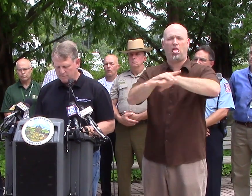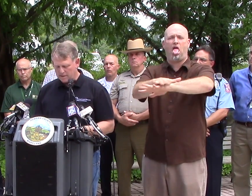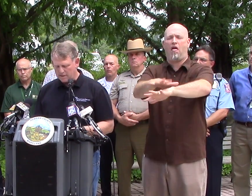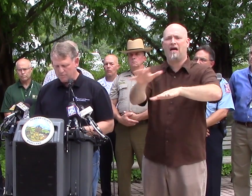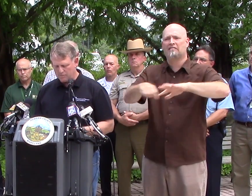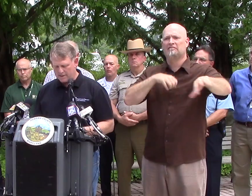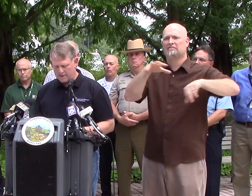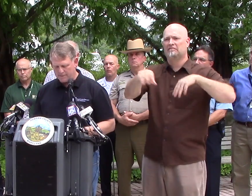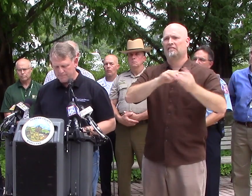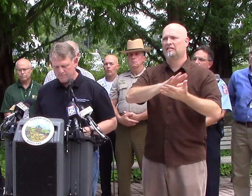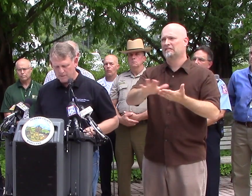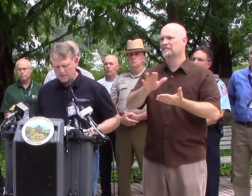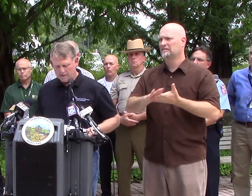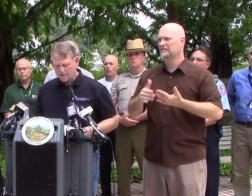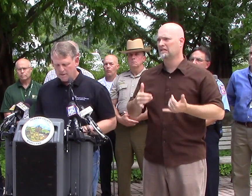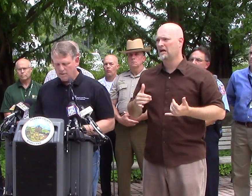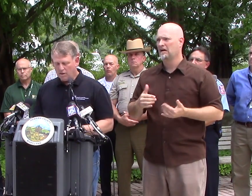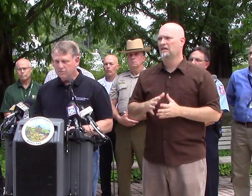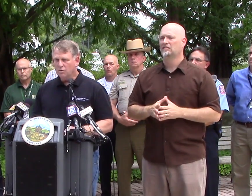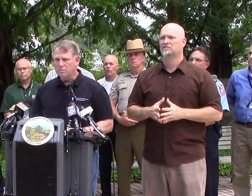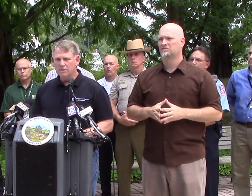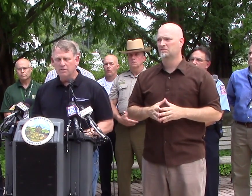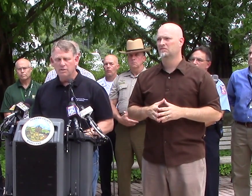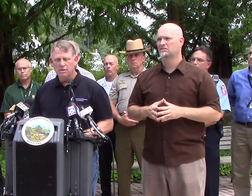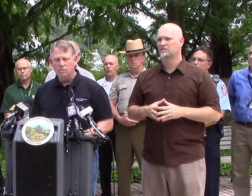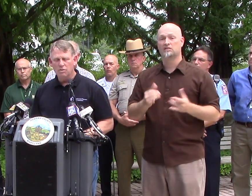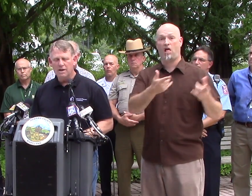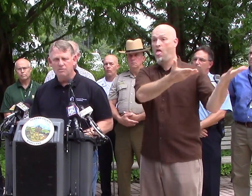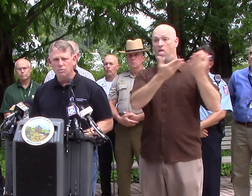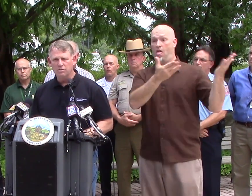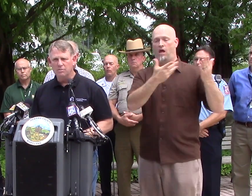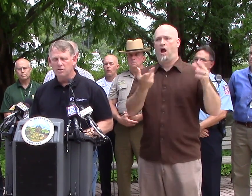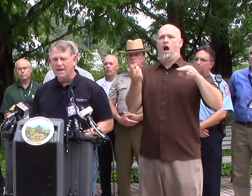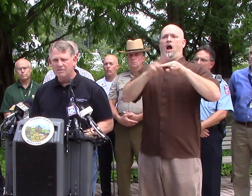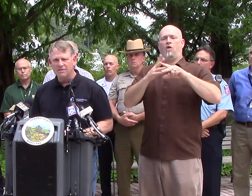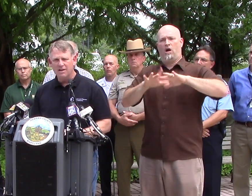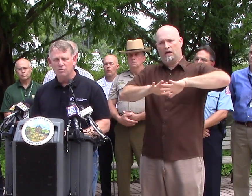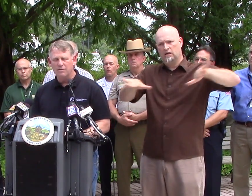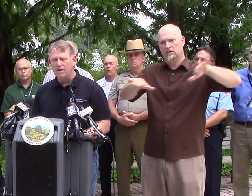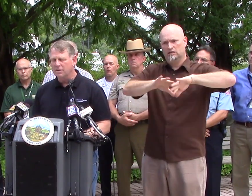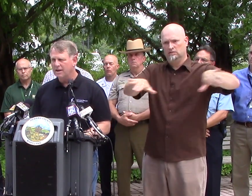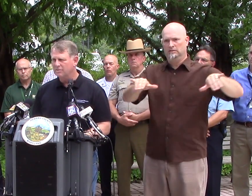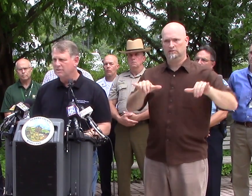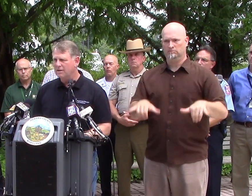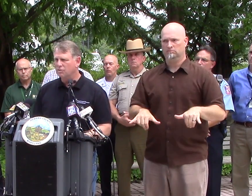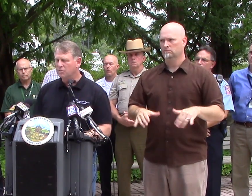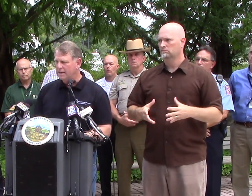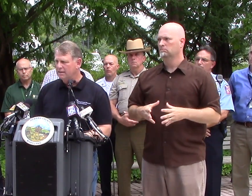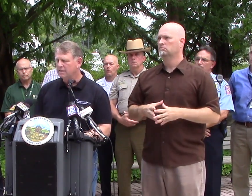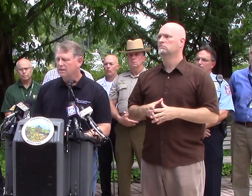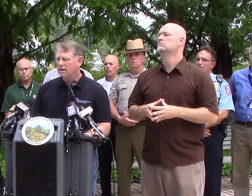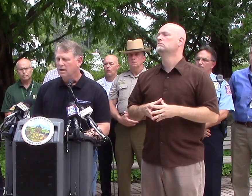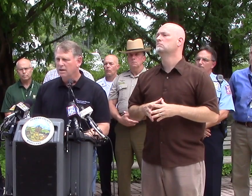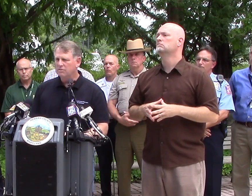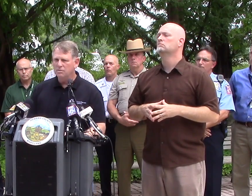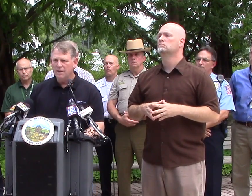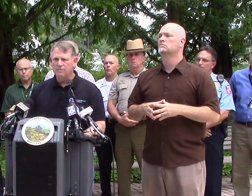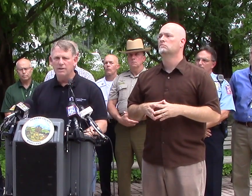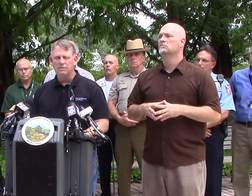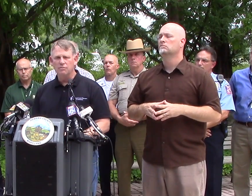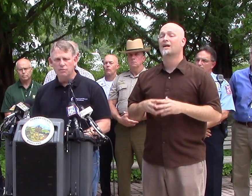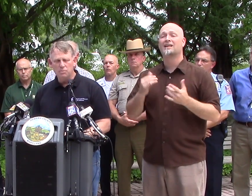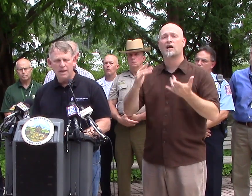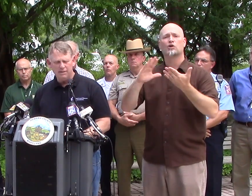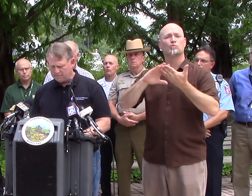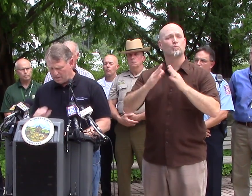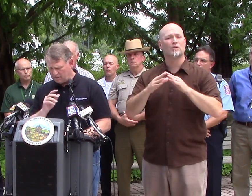unsolicited items right now. Also, we've been in coordination with the Community Action Council of Howard County. They have agreed to have